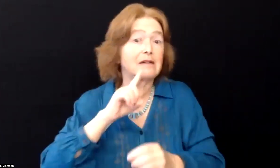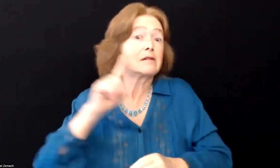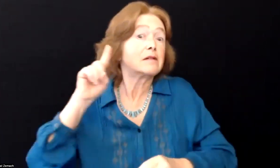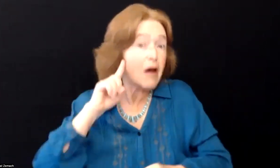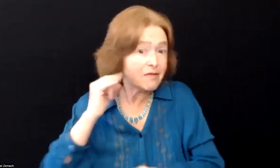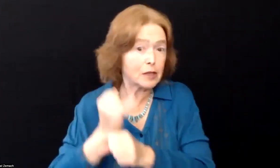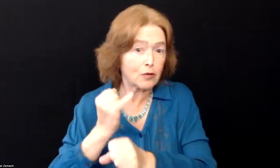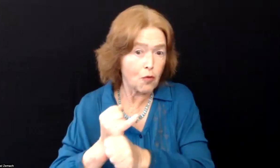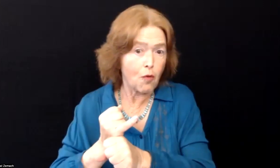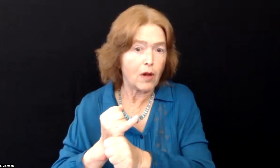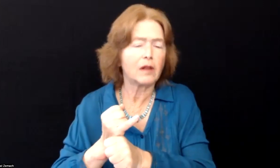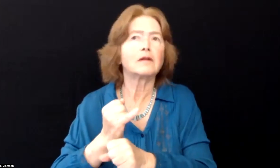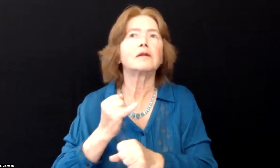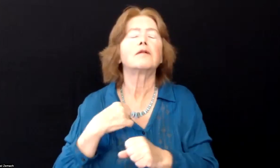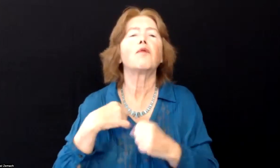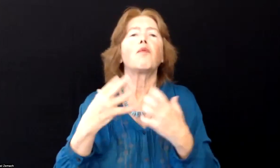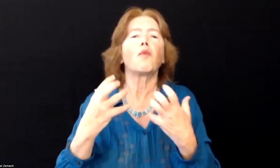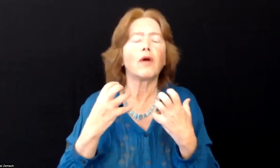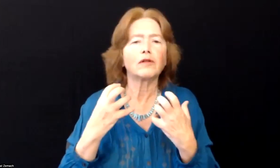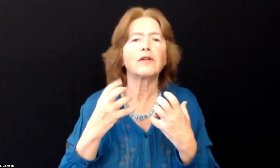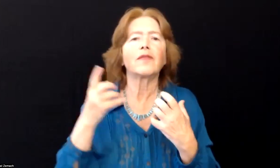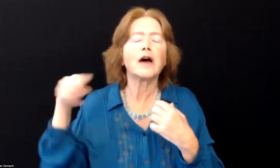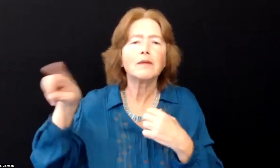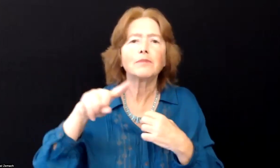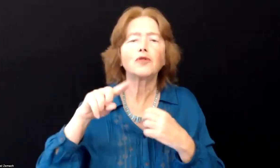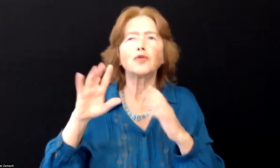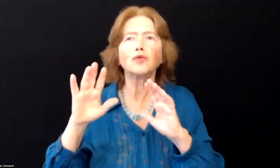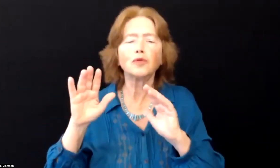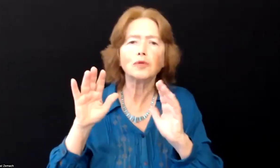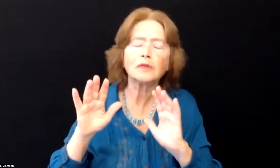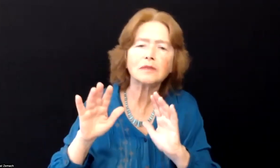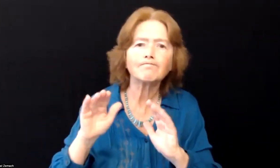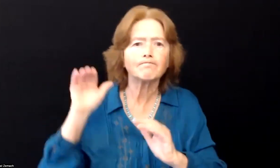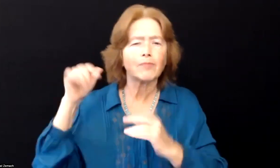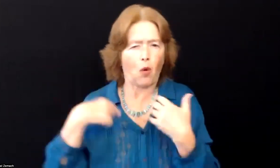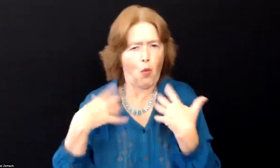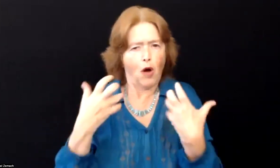workplace. As far as educators who teach at the School for the Deaf,